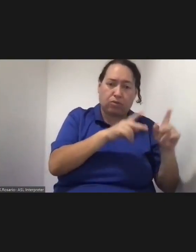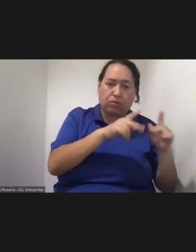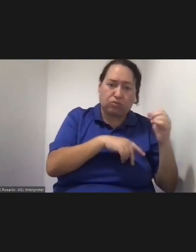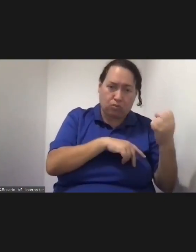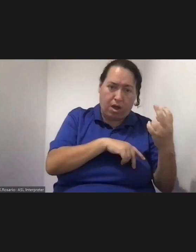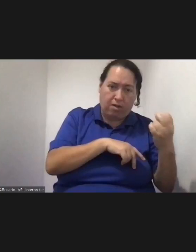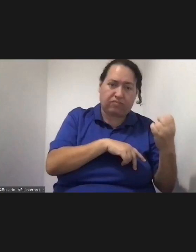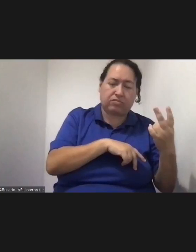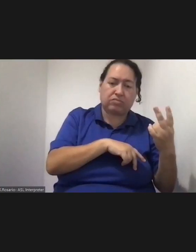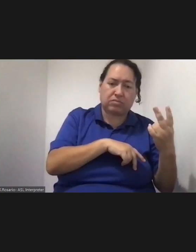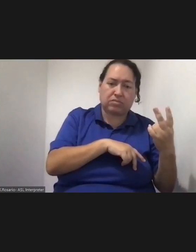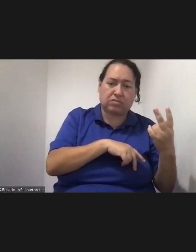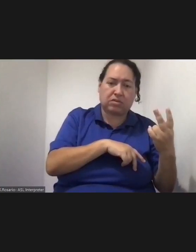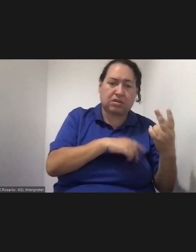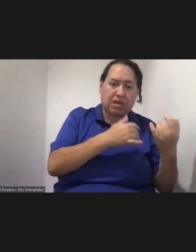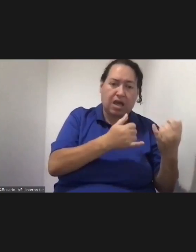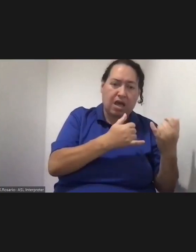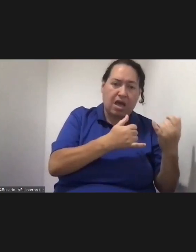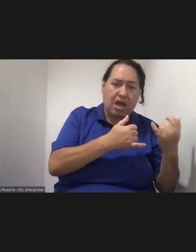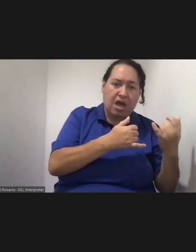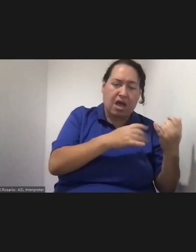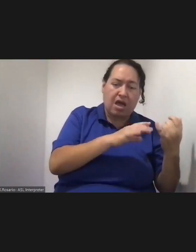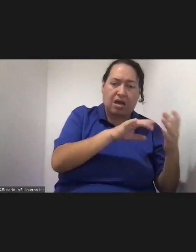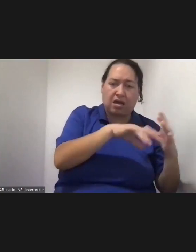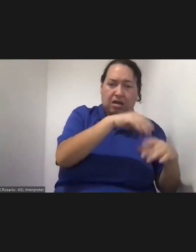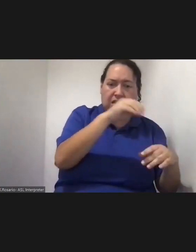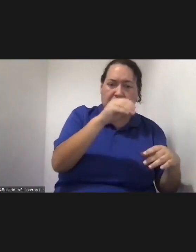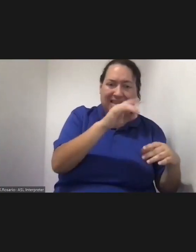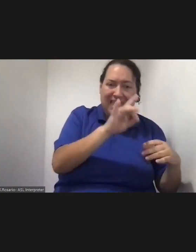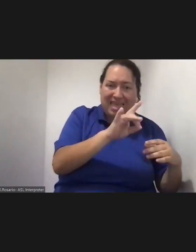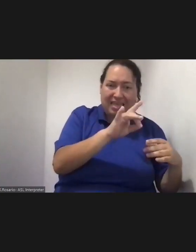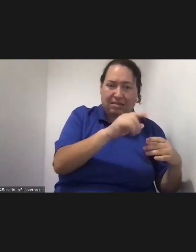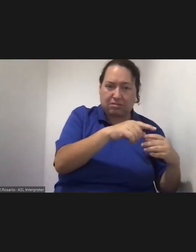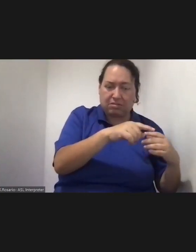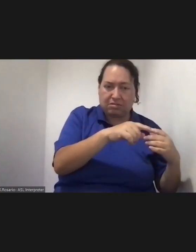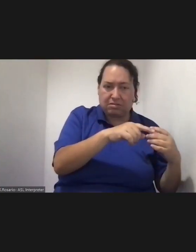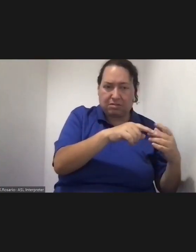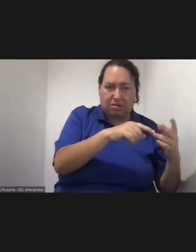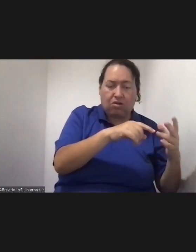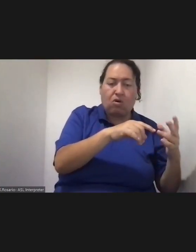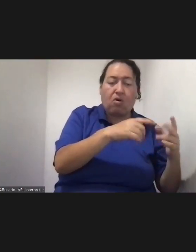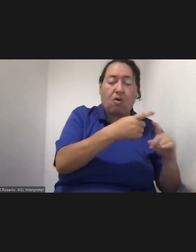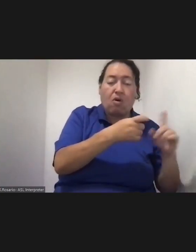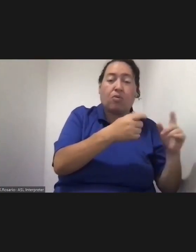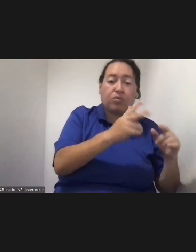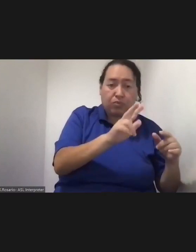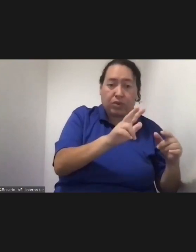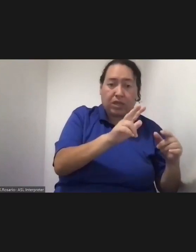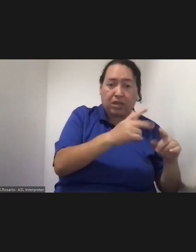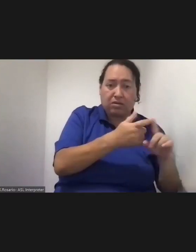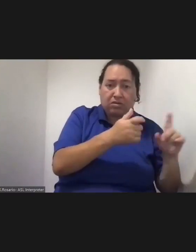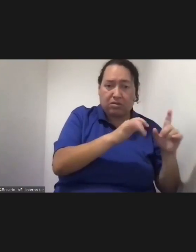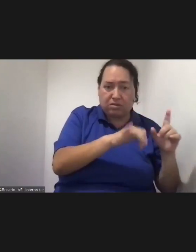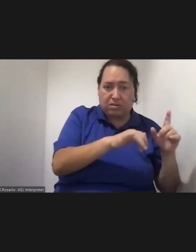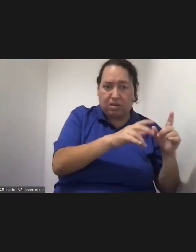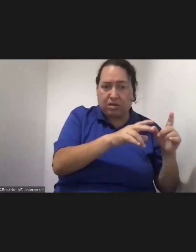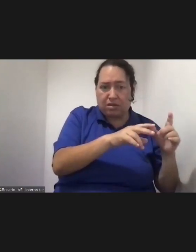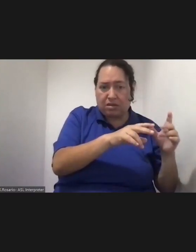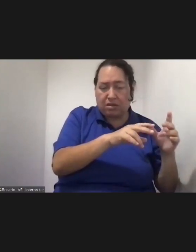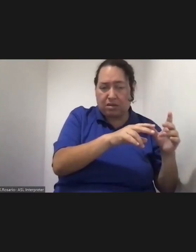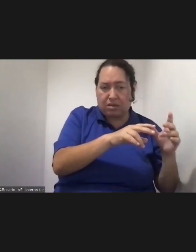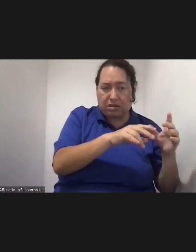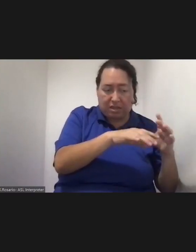tested positive. Three individuals out of that initial basketball game attended